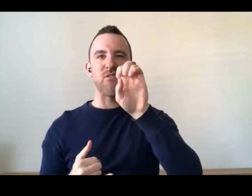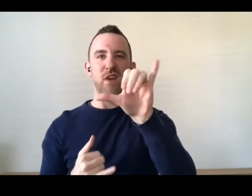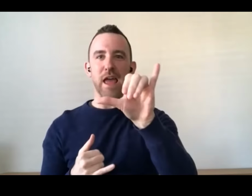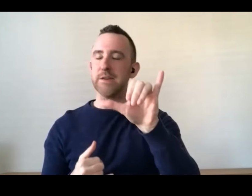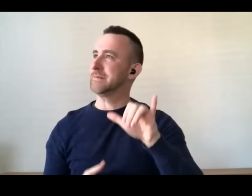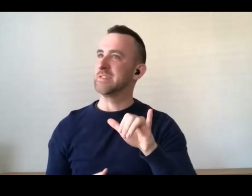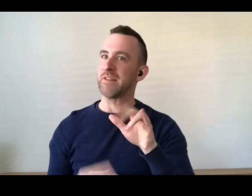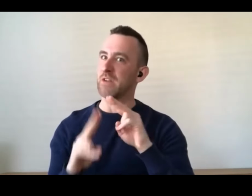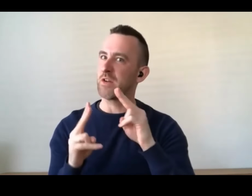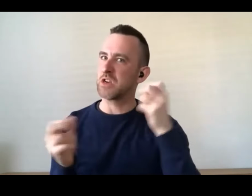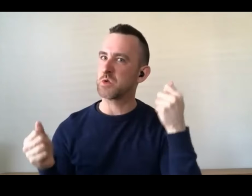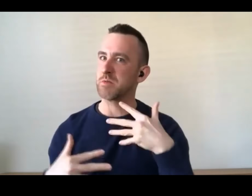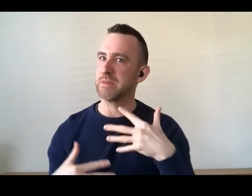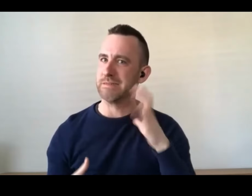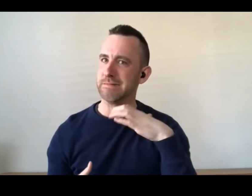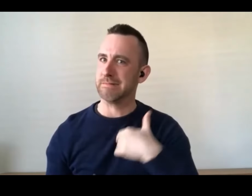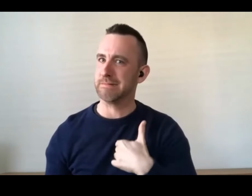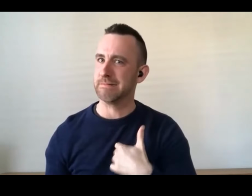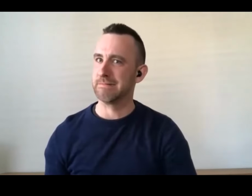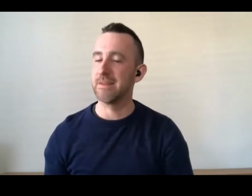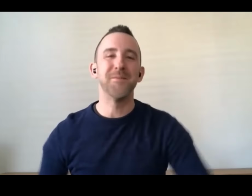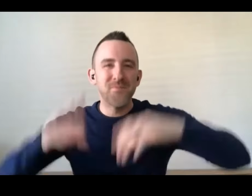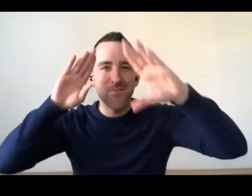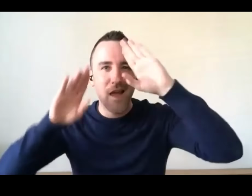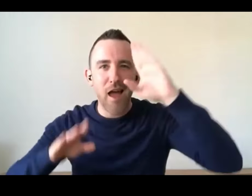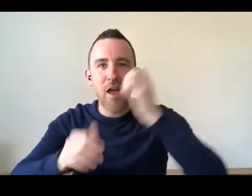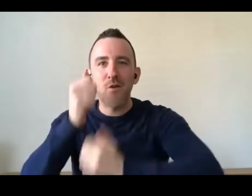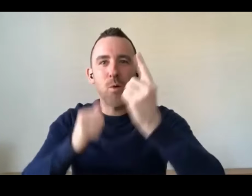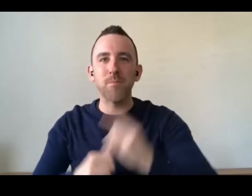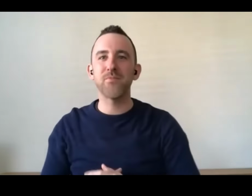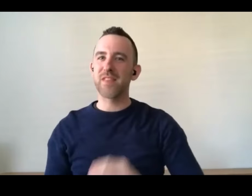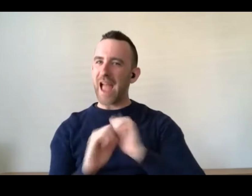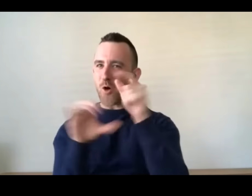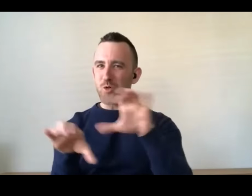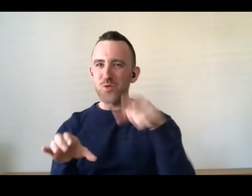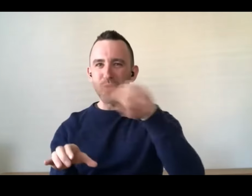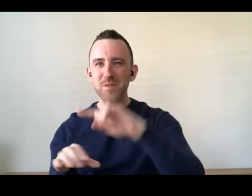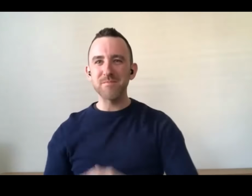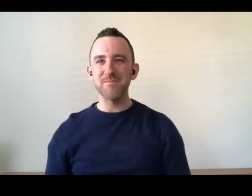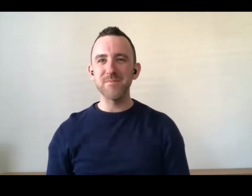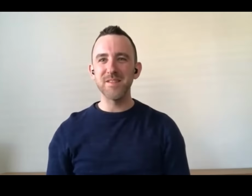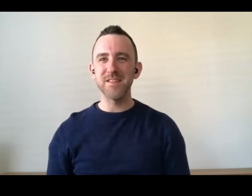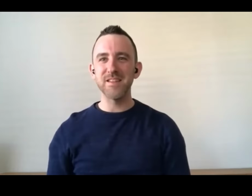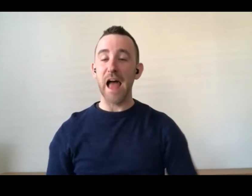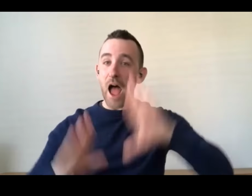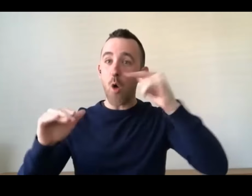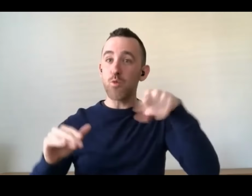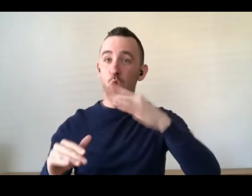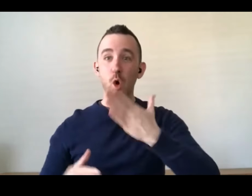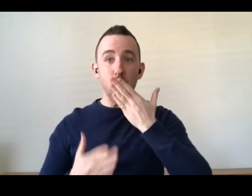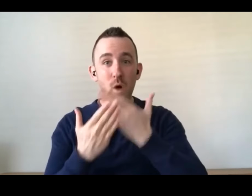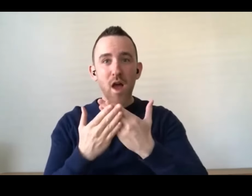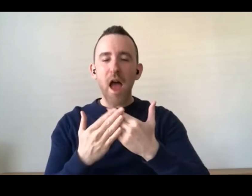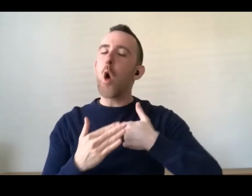very, very creepy. Hi, everybody. How's everybody doing? I hope you're well. We